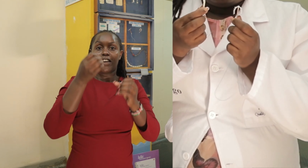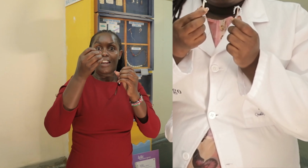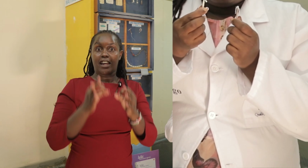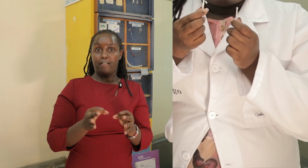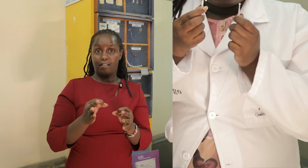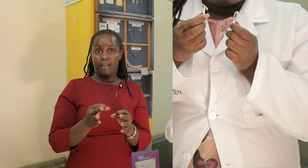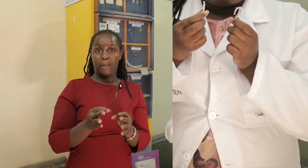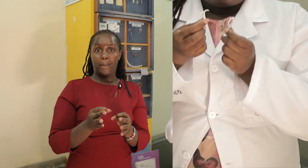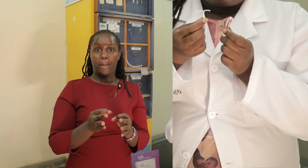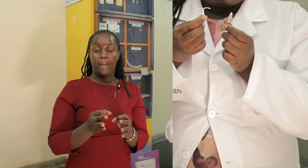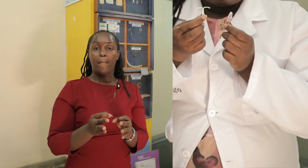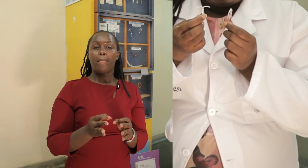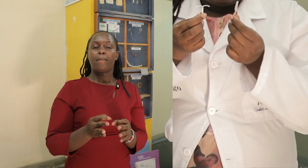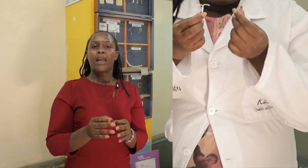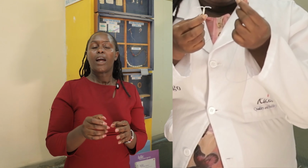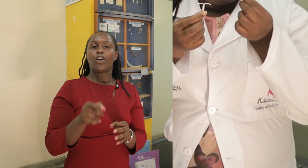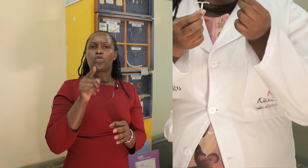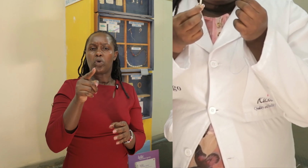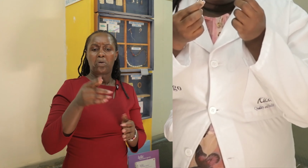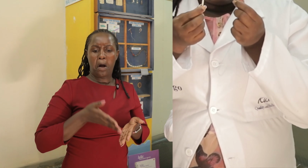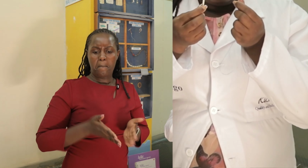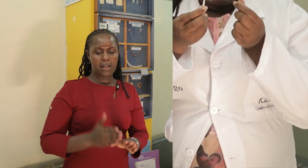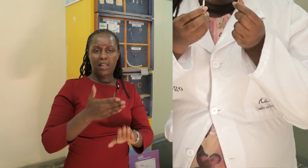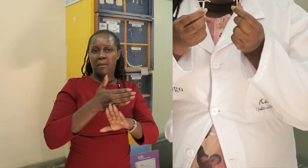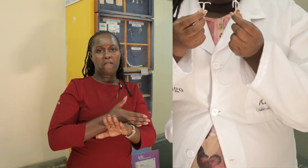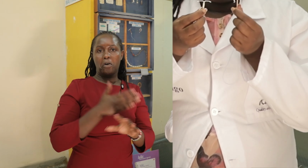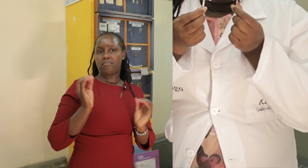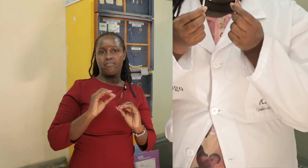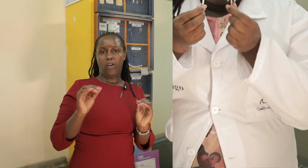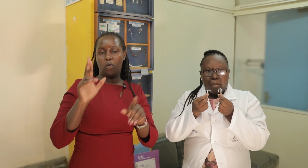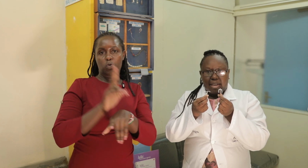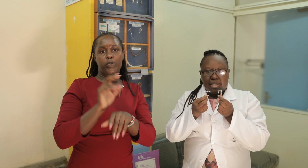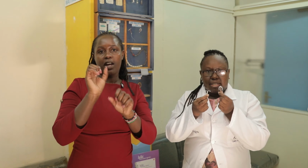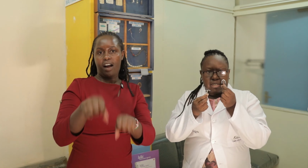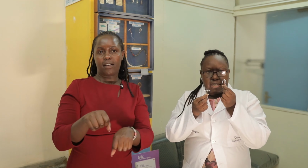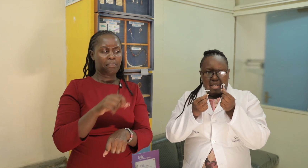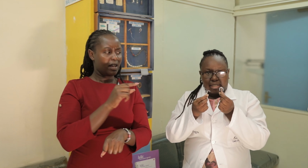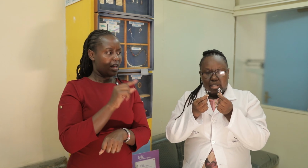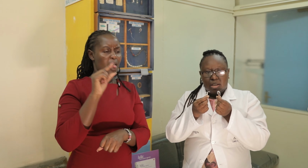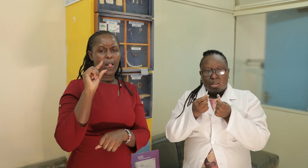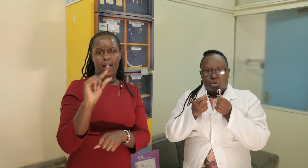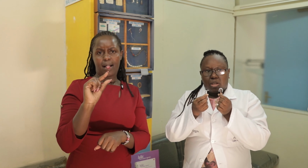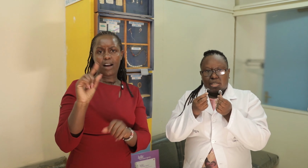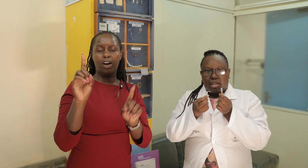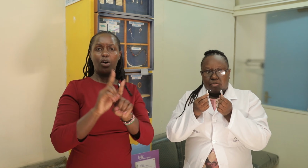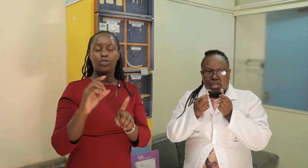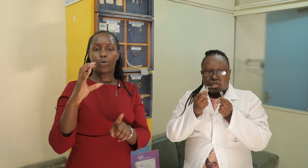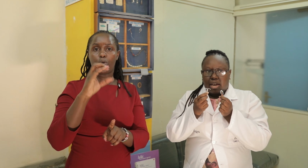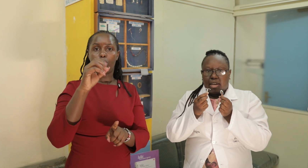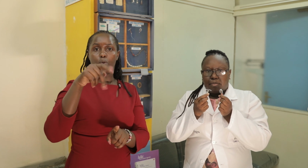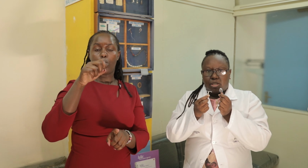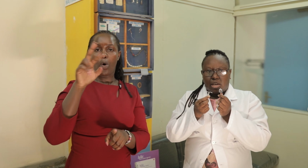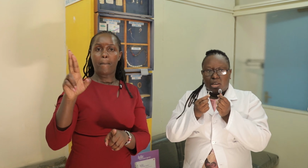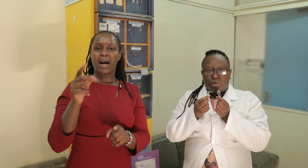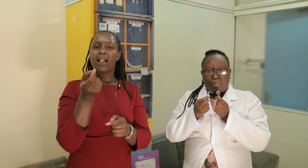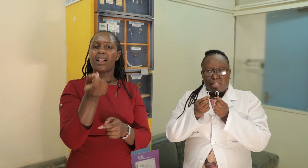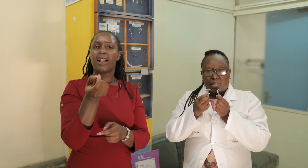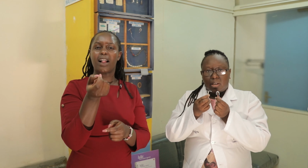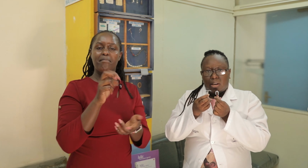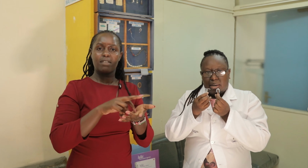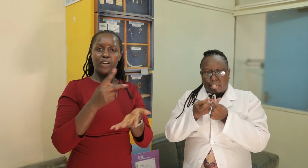given birth before. It's a little bit smaller, and the copper in it is lesser, so the side effects are a